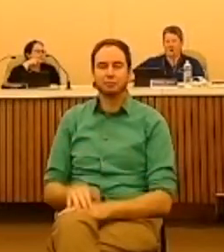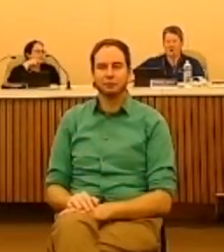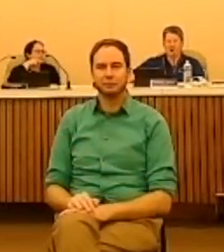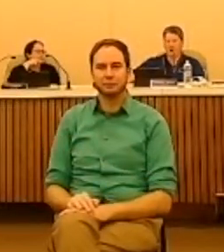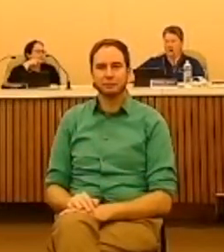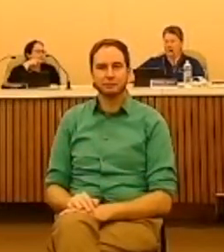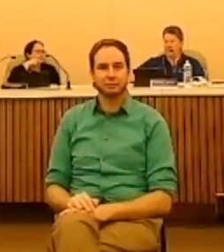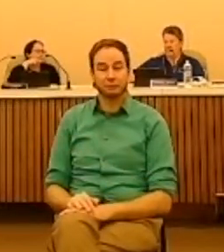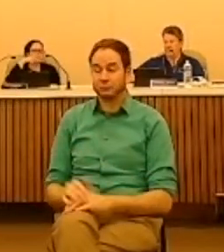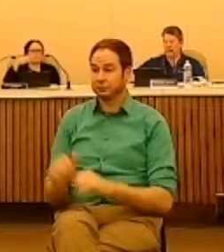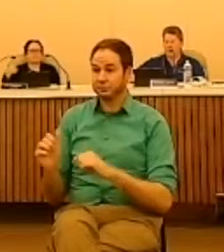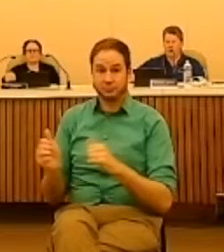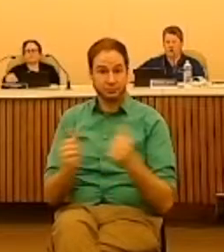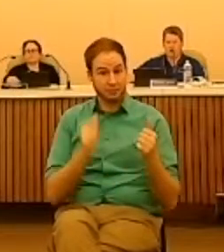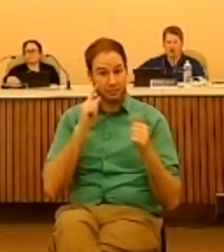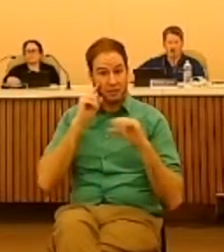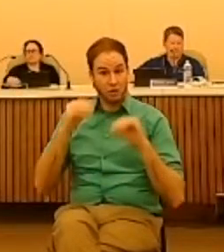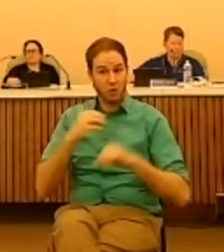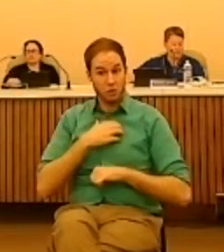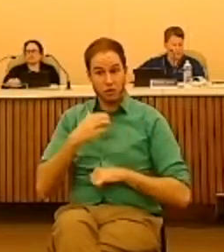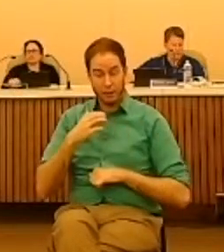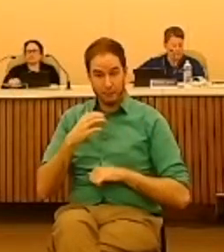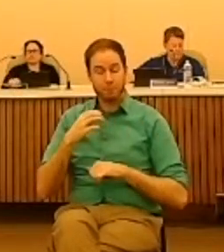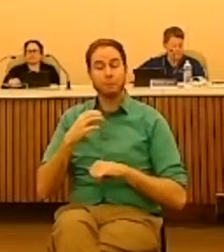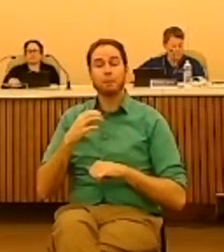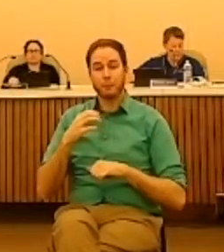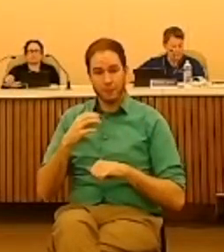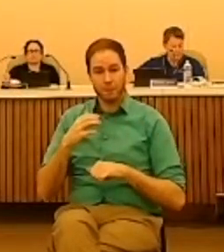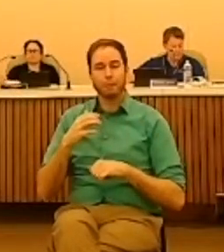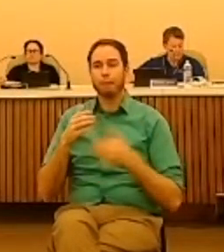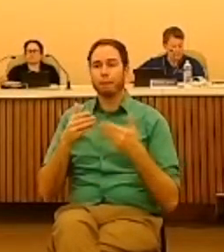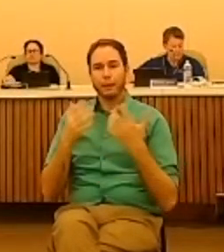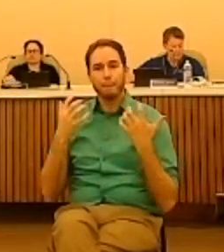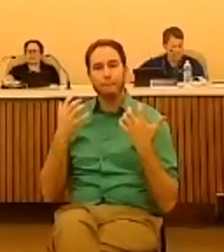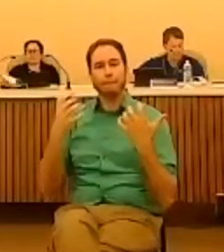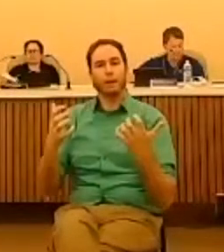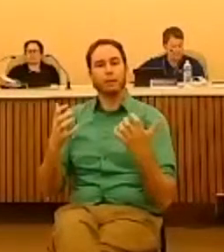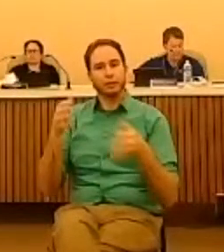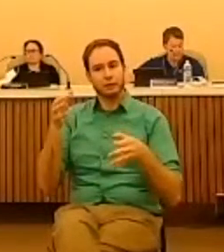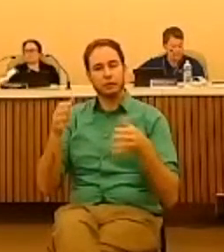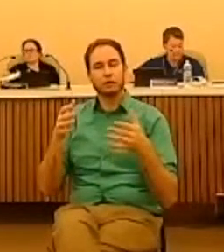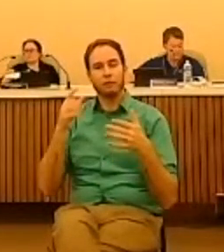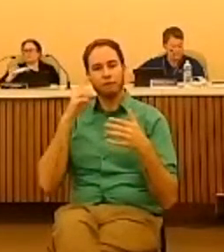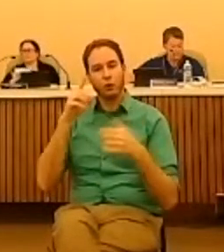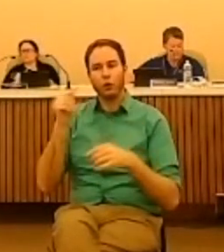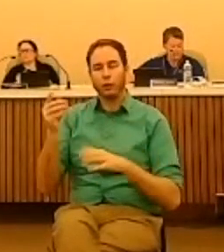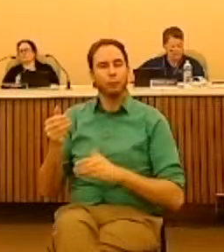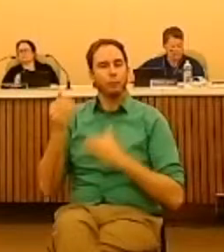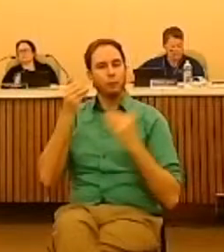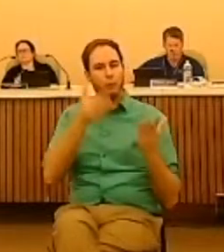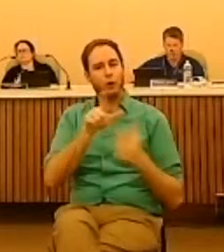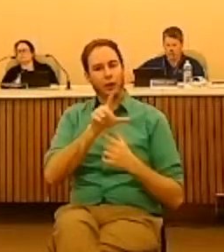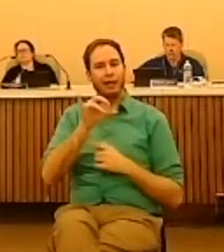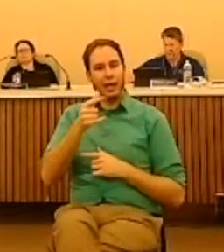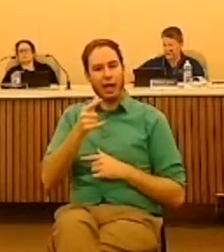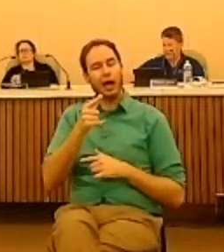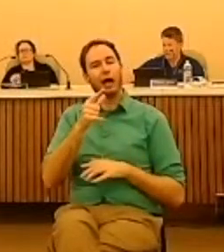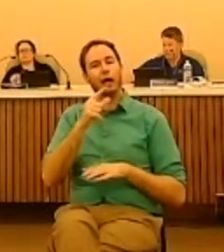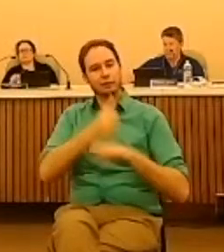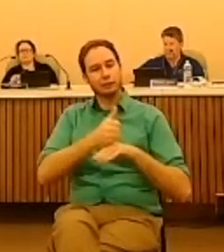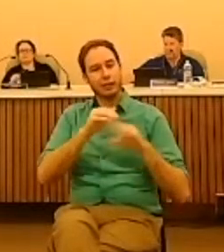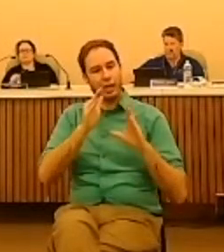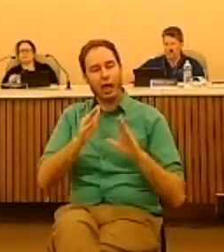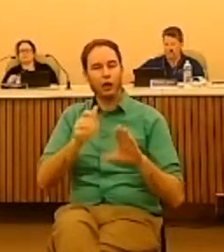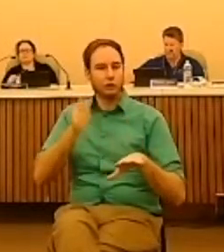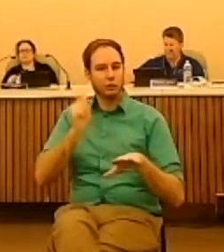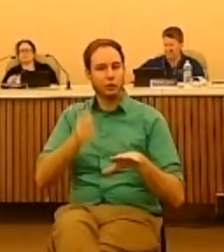Okay. Okay, hearing no objections, the public hearing for the proposed Lehigh Ridge subdivision is hereby closed.